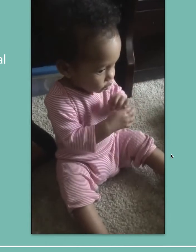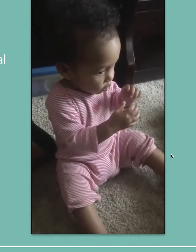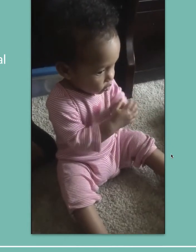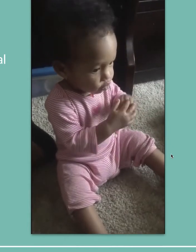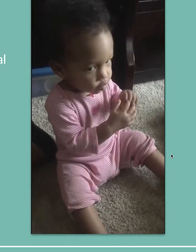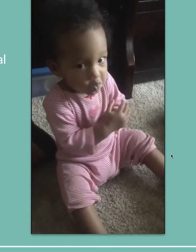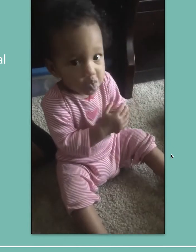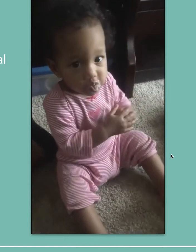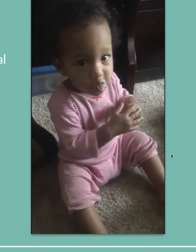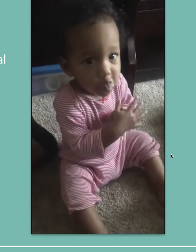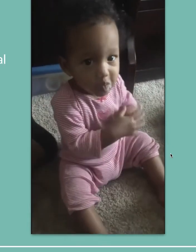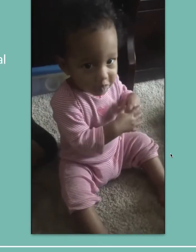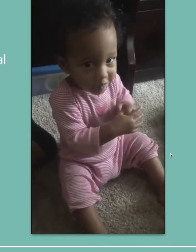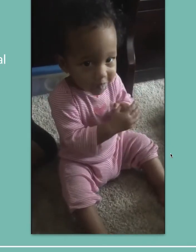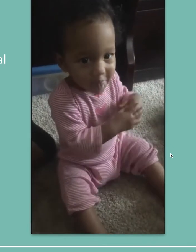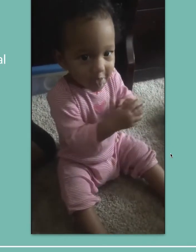More. Good job.